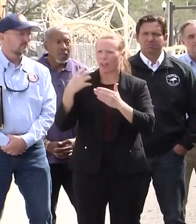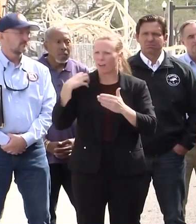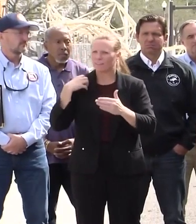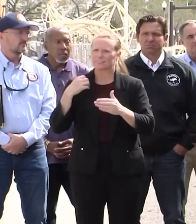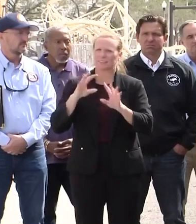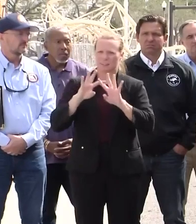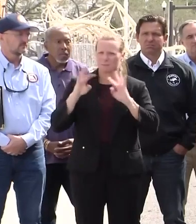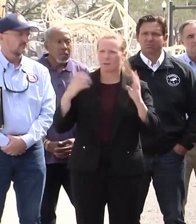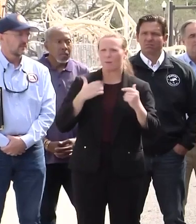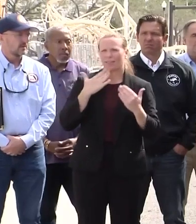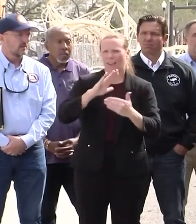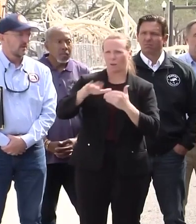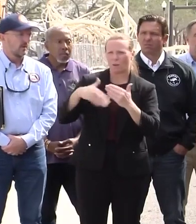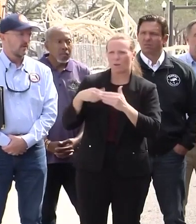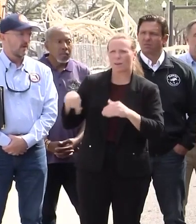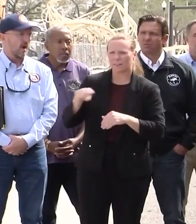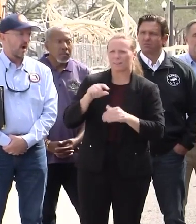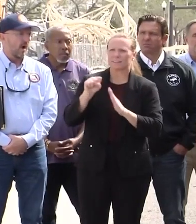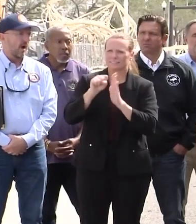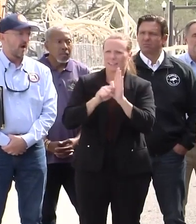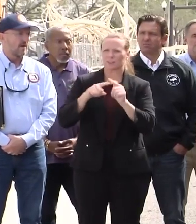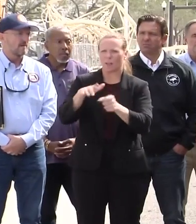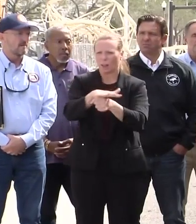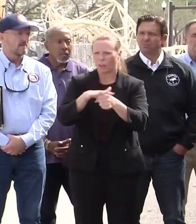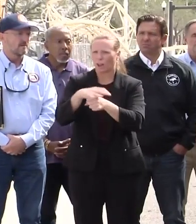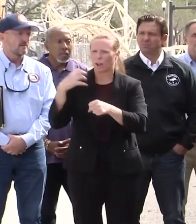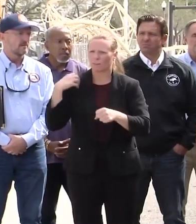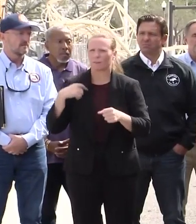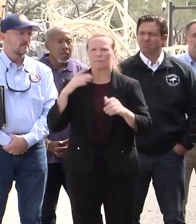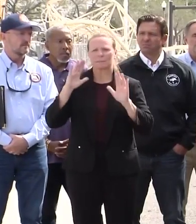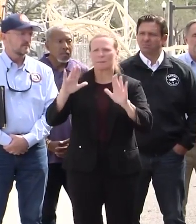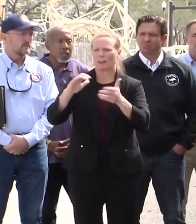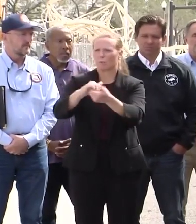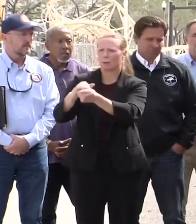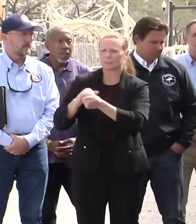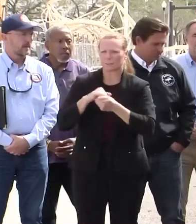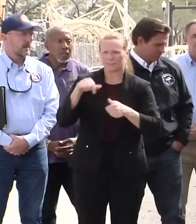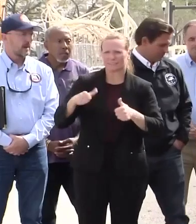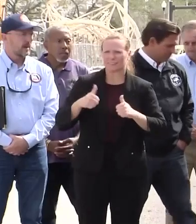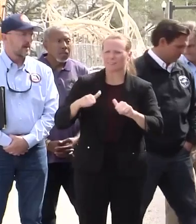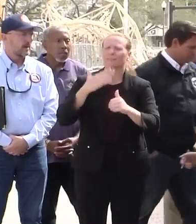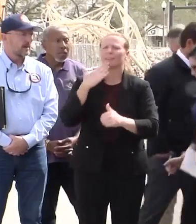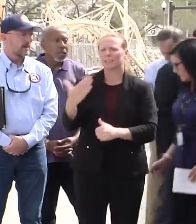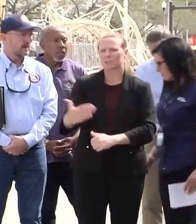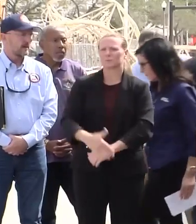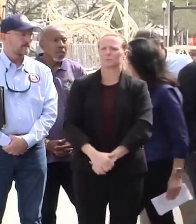as well, from the state to our local officials. They have been great partners in this effort. Thank you.